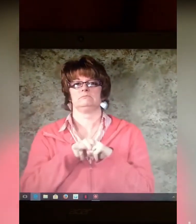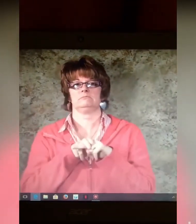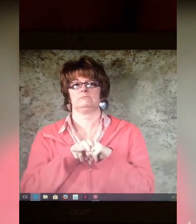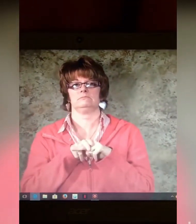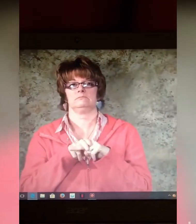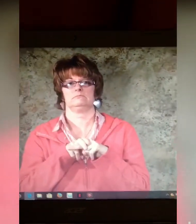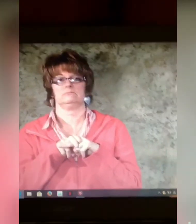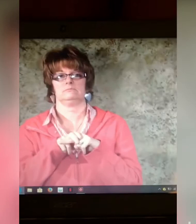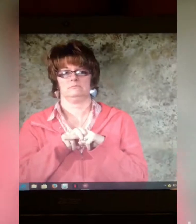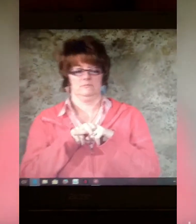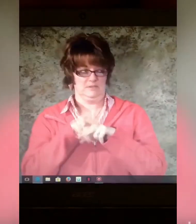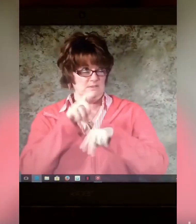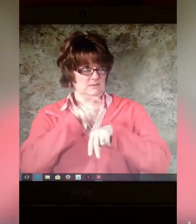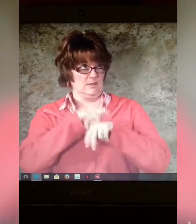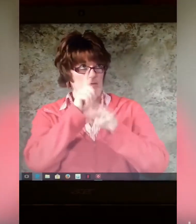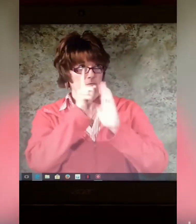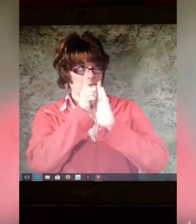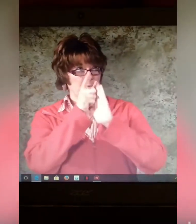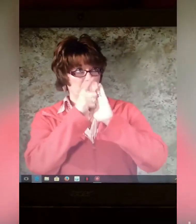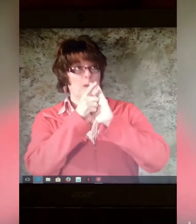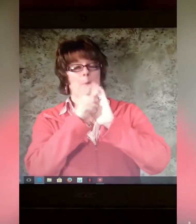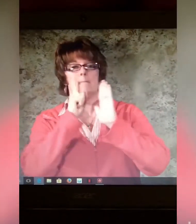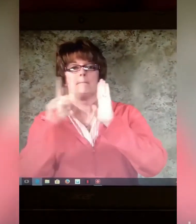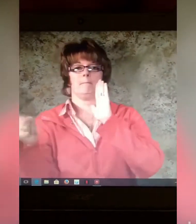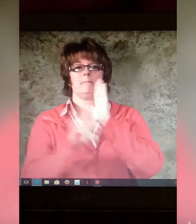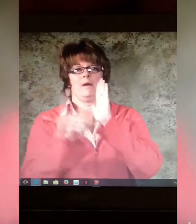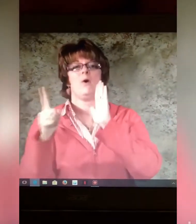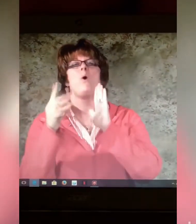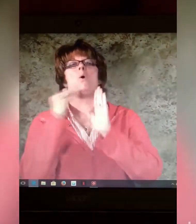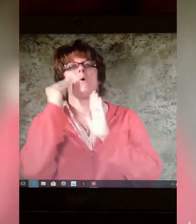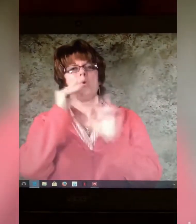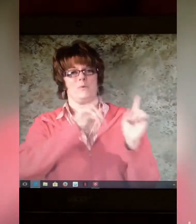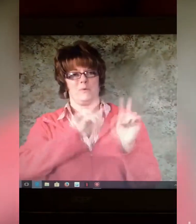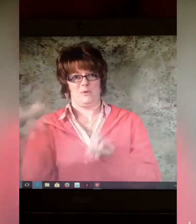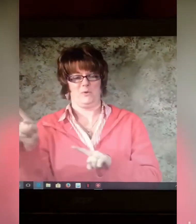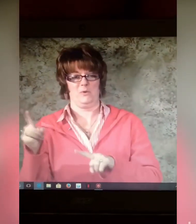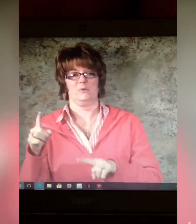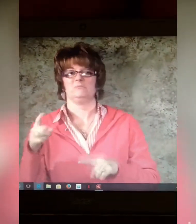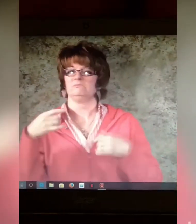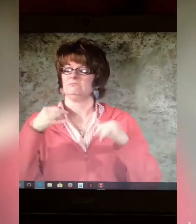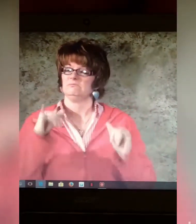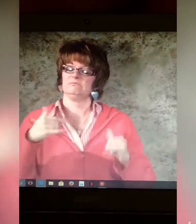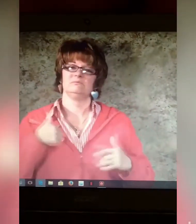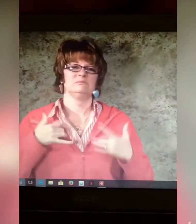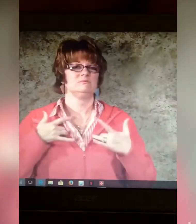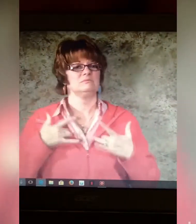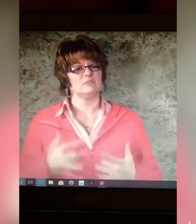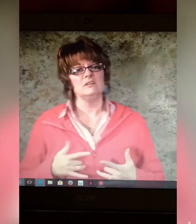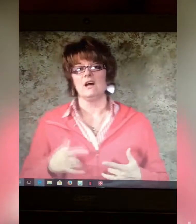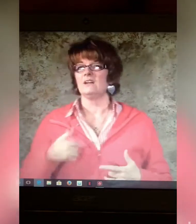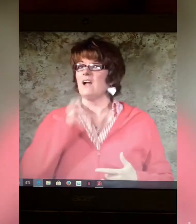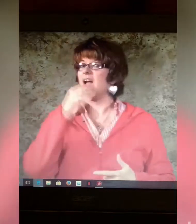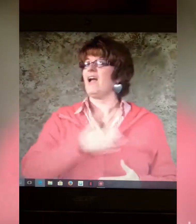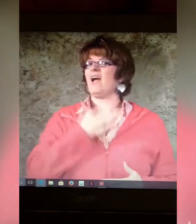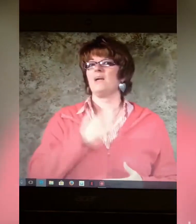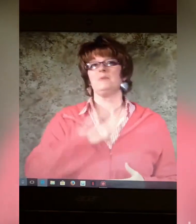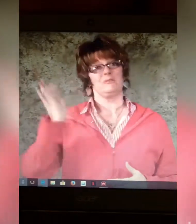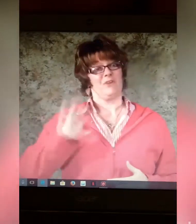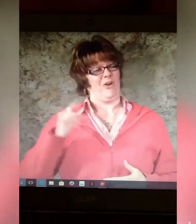not me. I was just sitting there quietly. I sat there and I waited till it was time, and the bell rang, and I went home. I